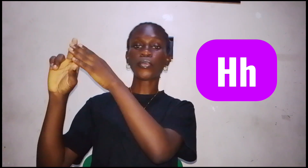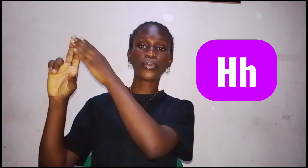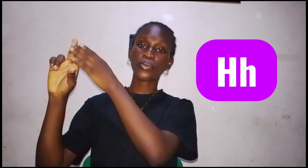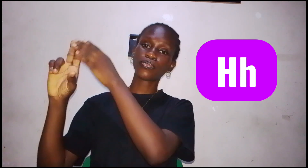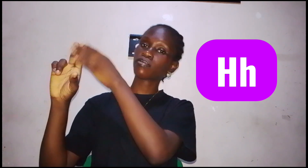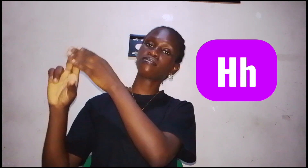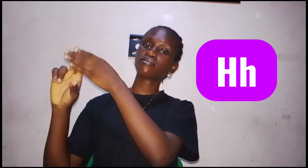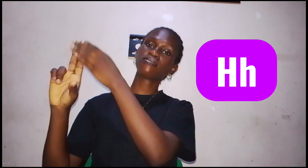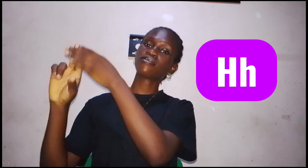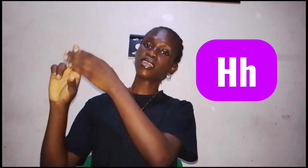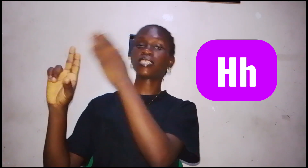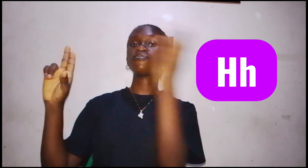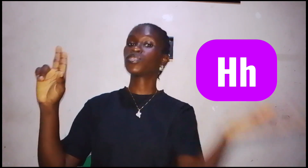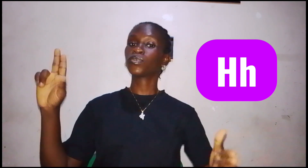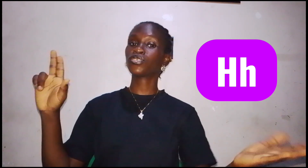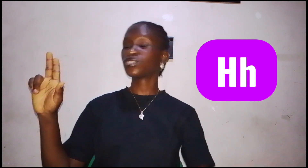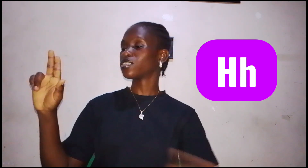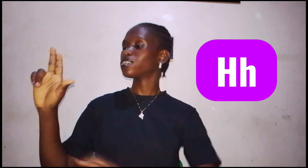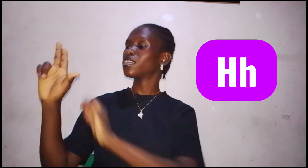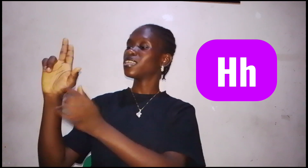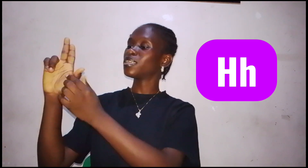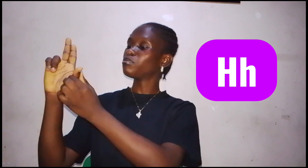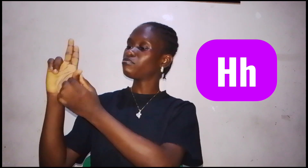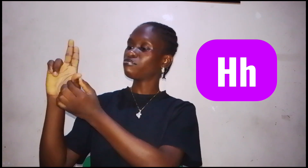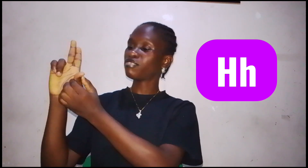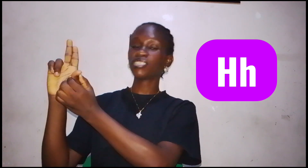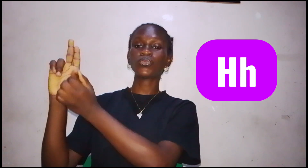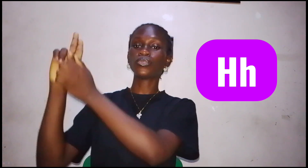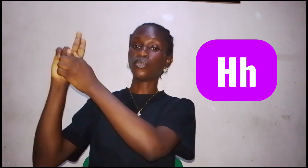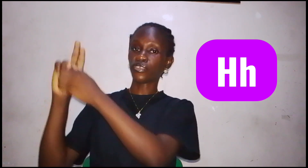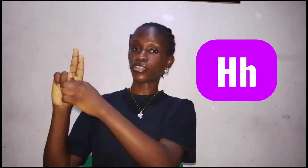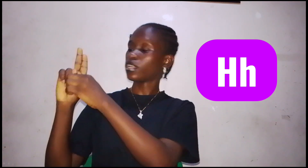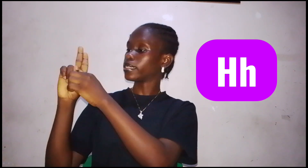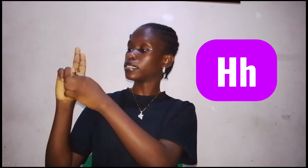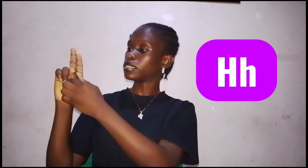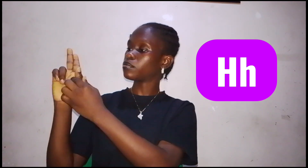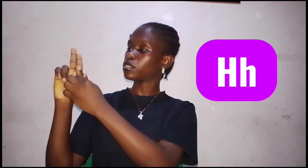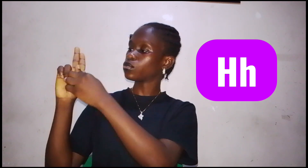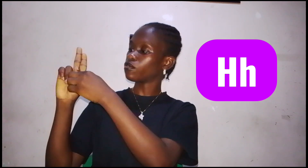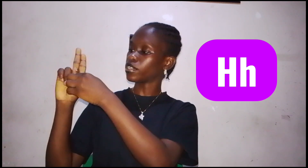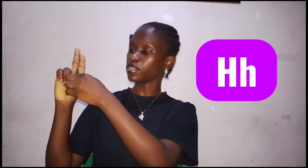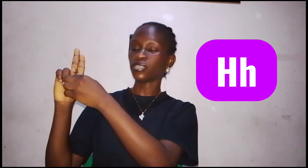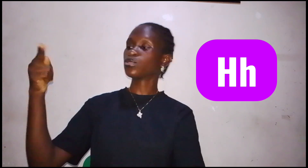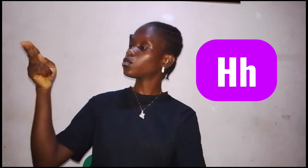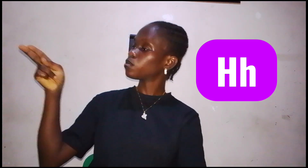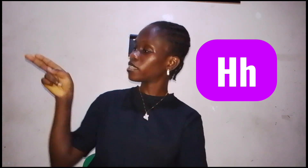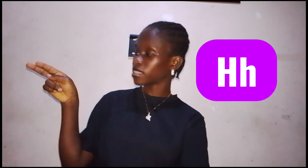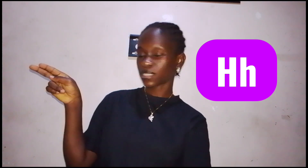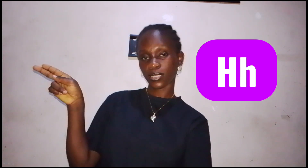up, as if you still want to shoot a gun. Then bring this one over like this. Bring it over here. It's going to be like